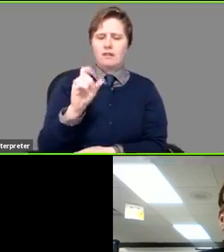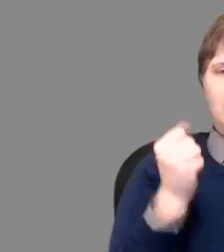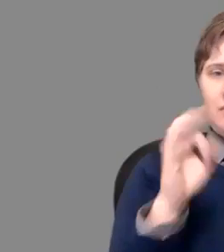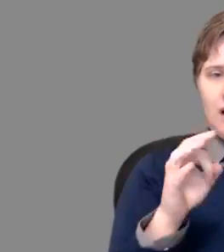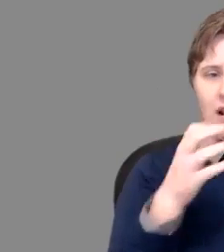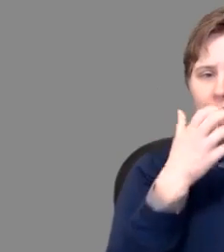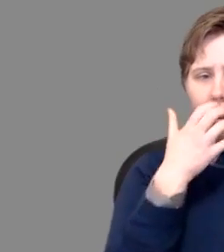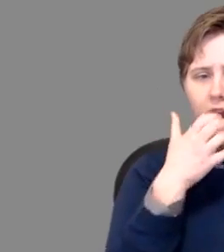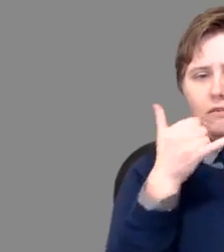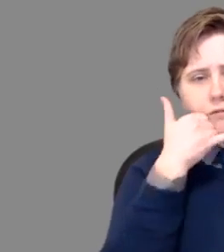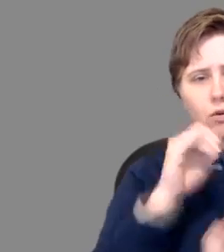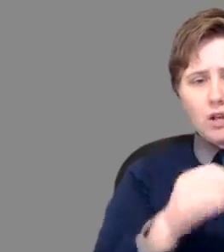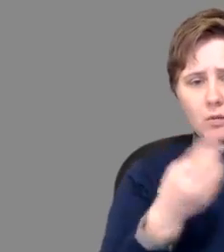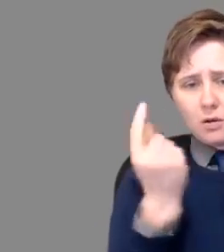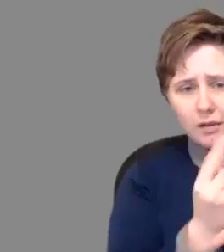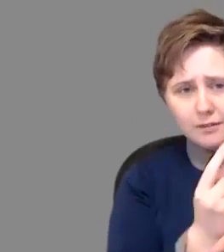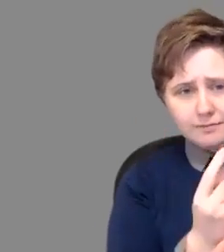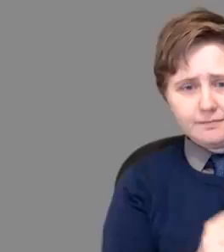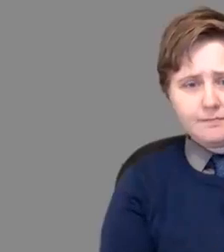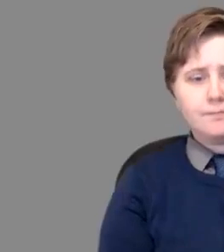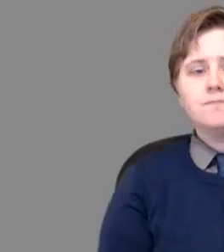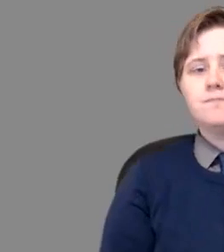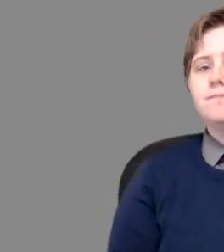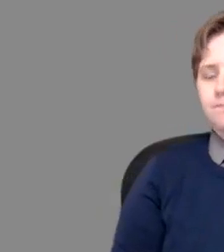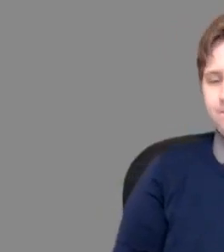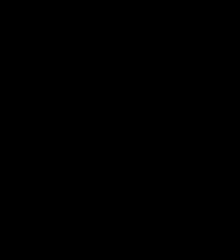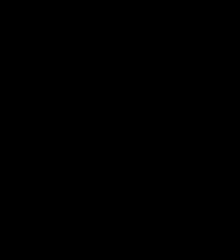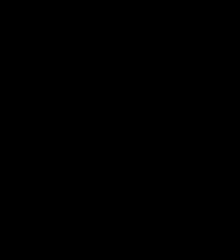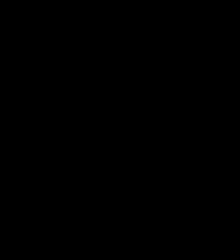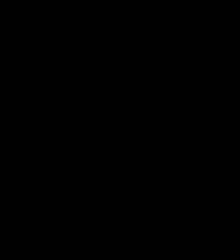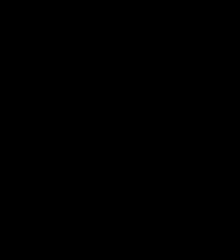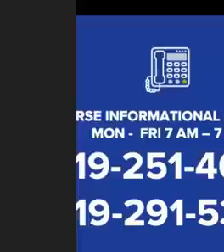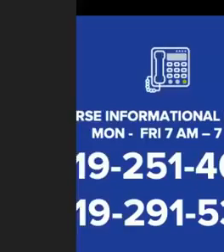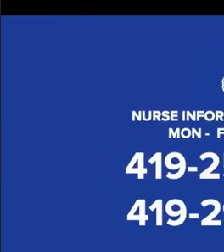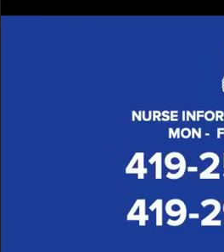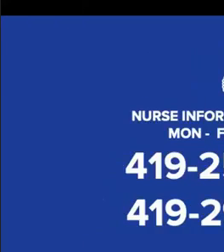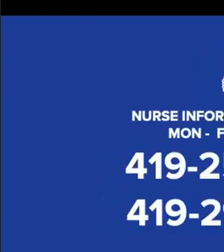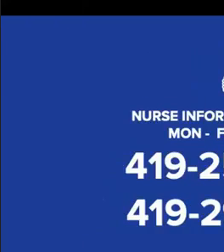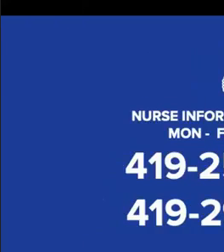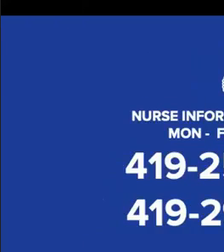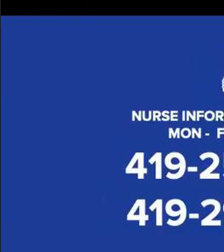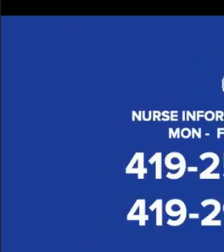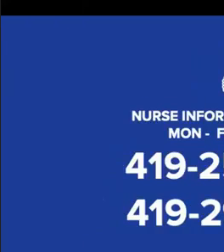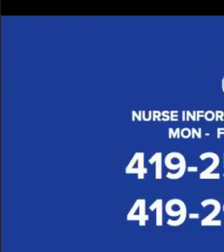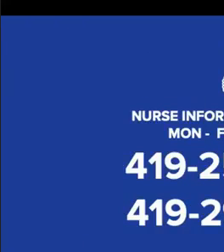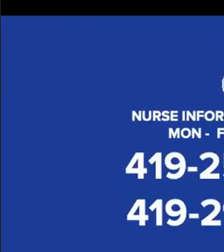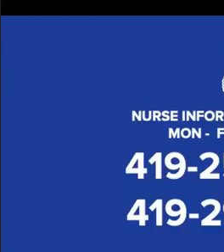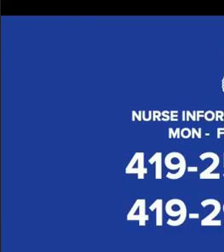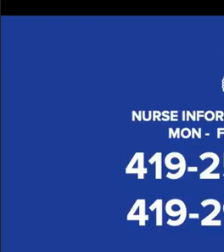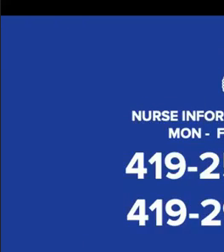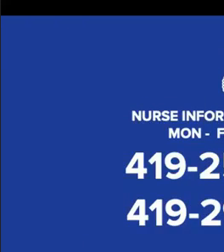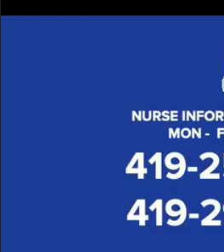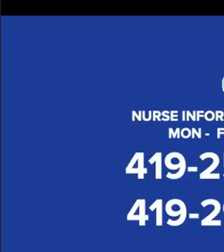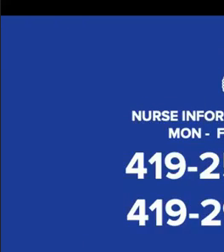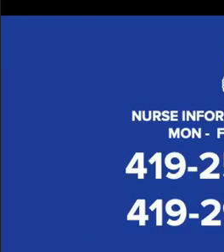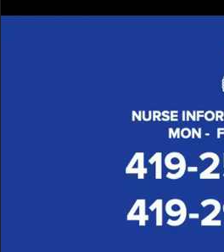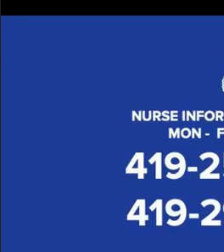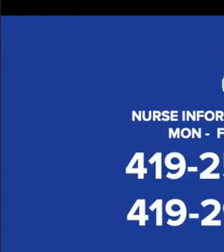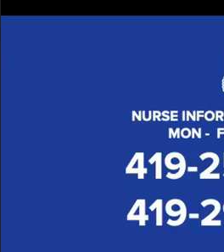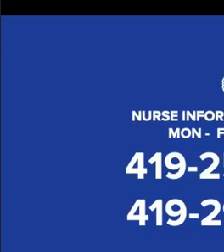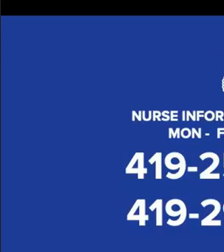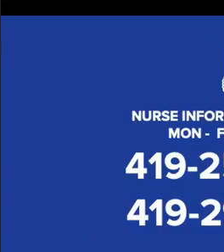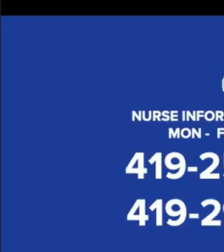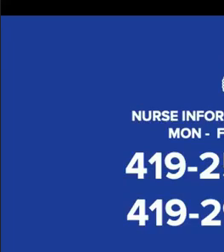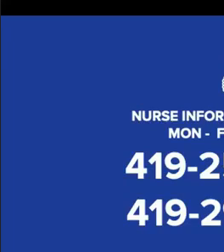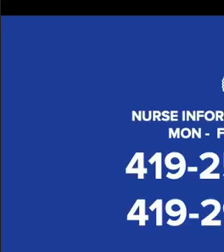number. Yeah, we are changing up the hotline numbers a little bit. We've had some hotline